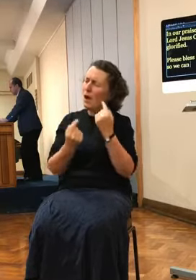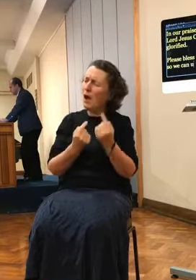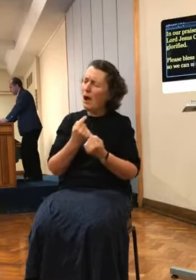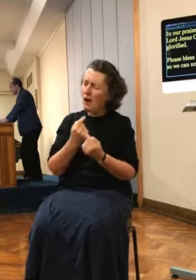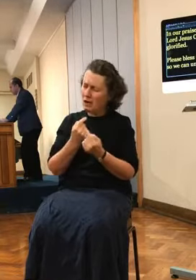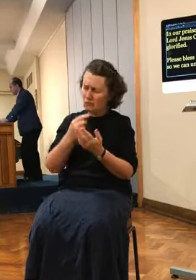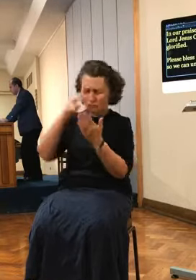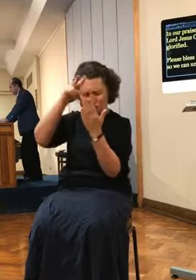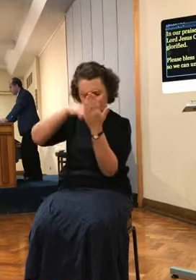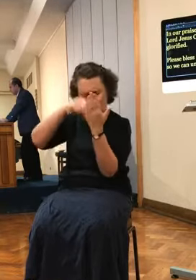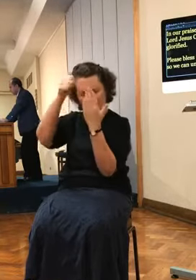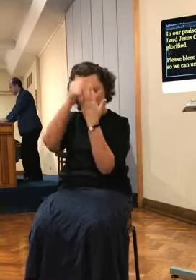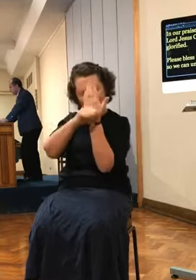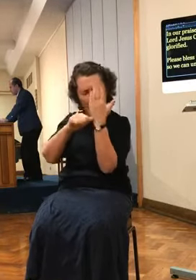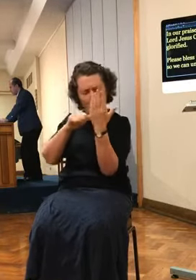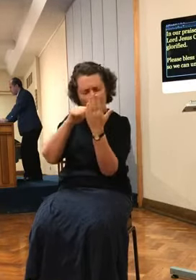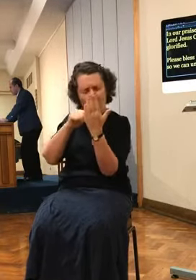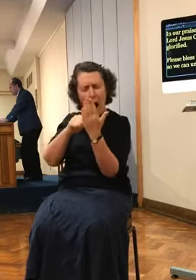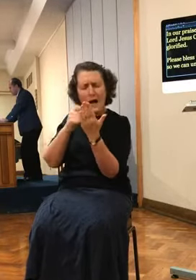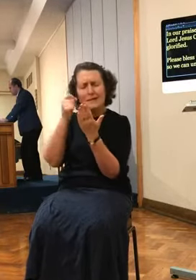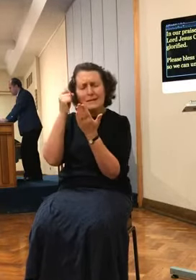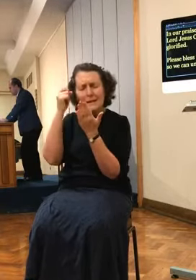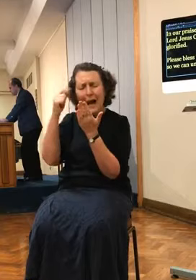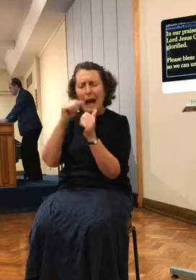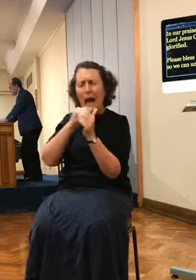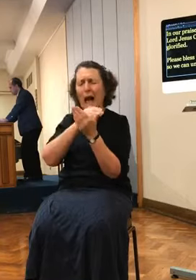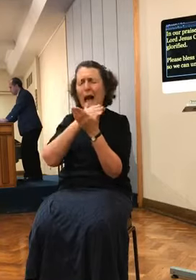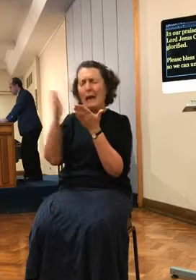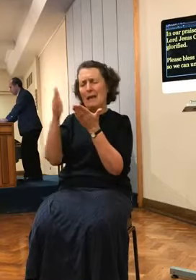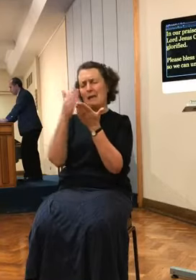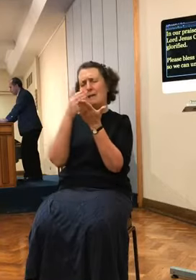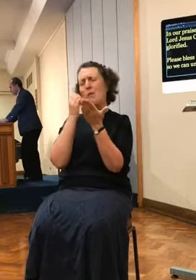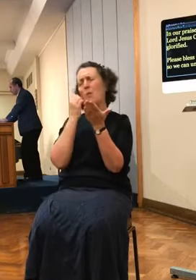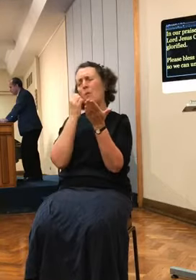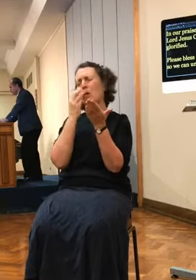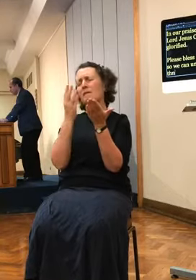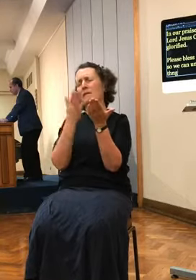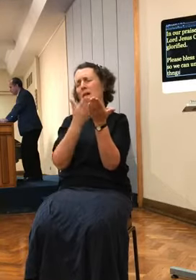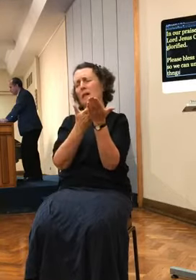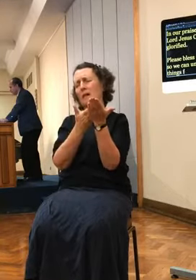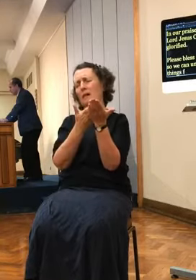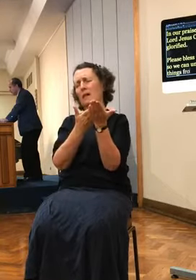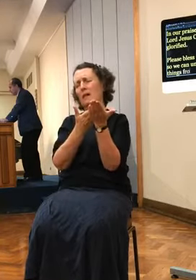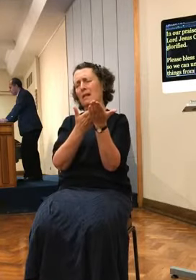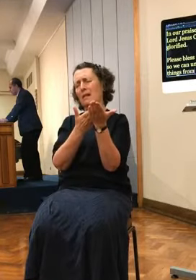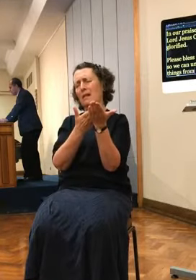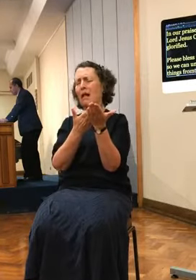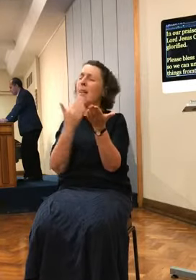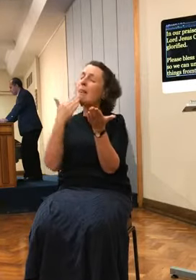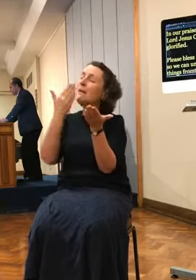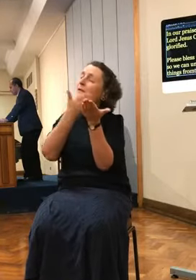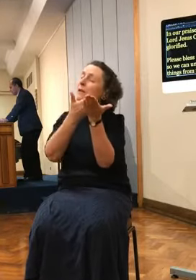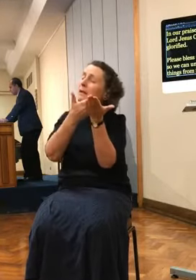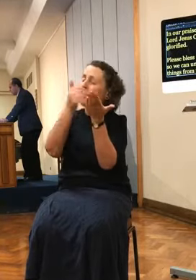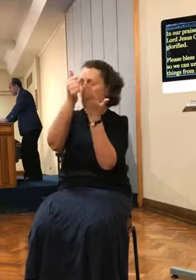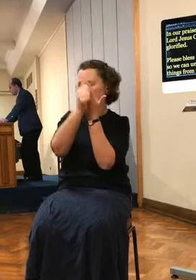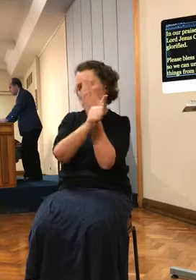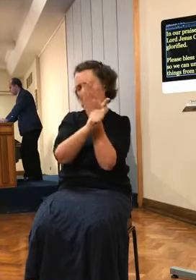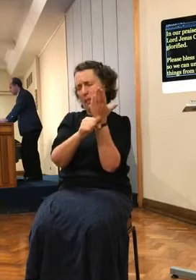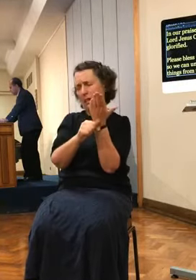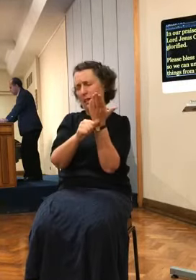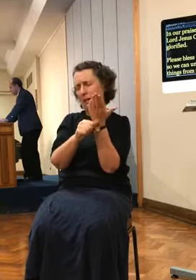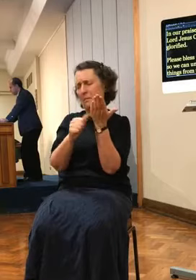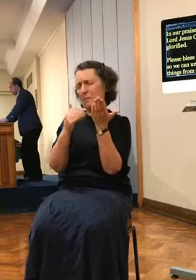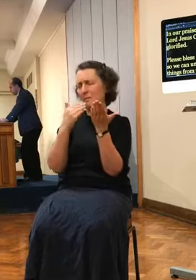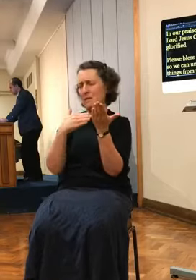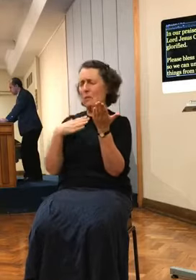word. Lord, we thank thee for this sufficient word, and we pray that it will govern us, it will guide us,